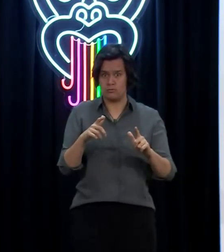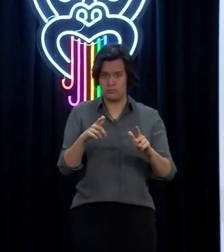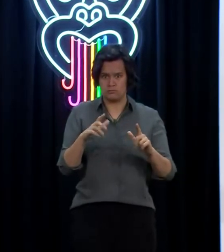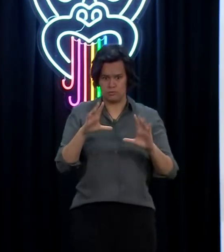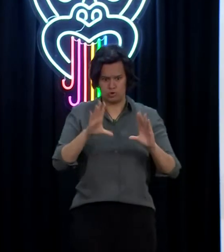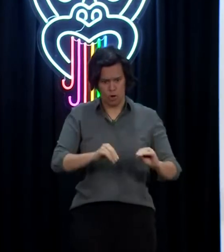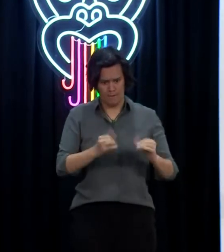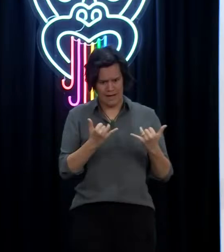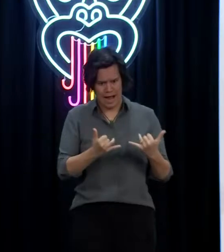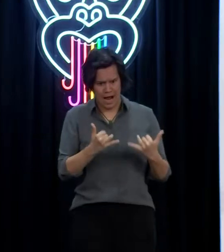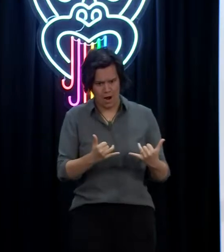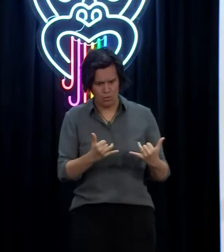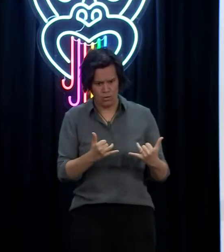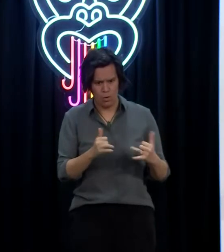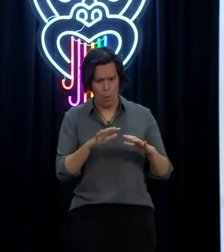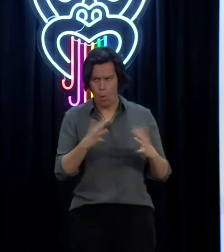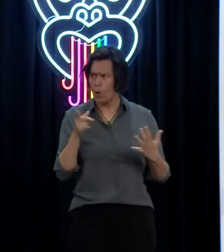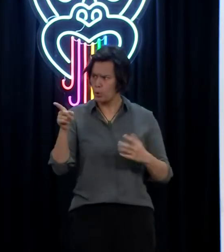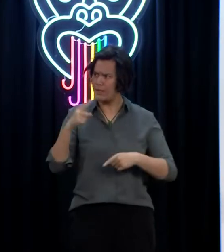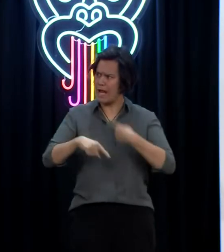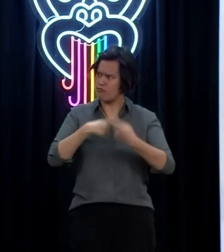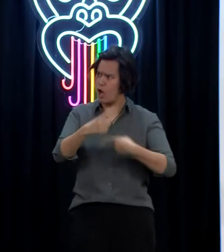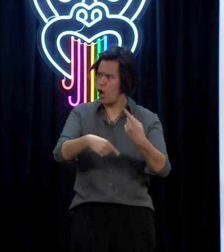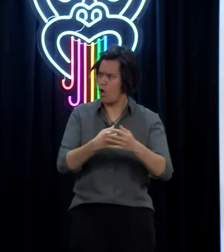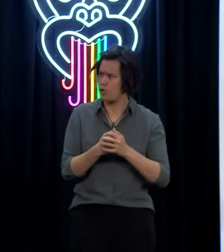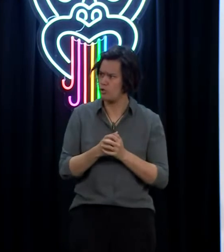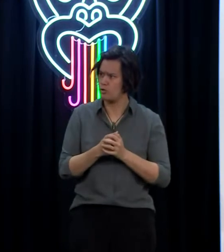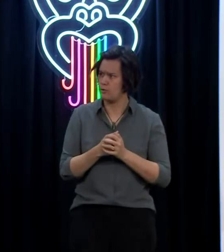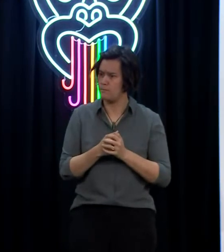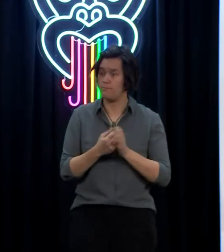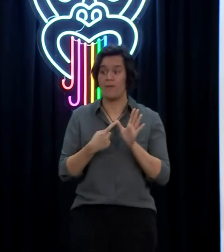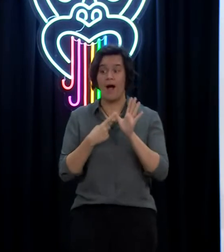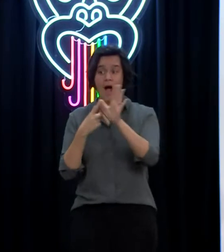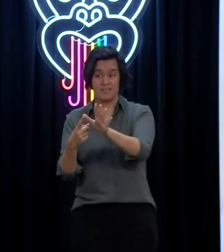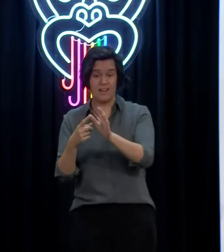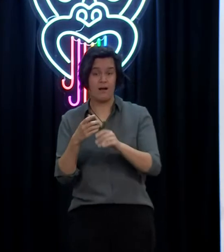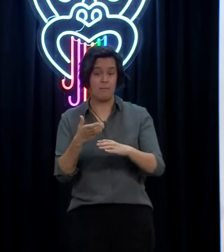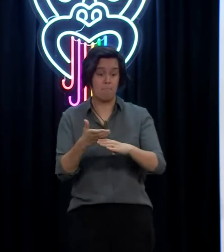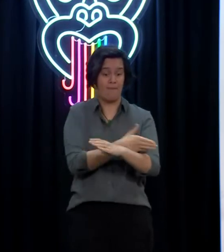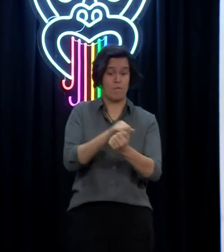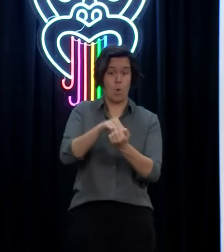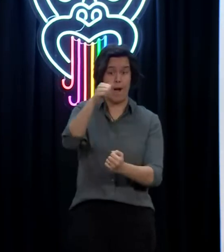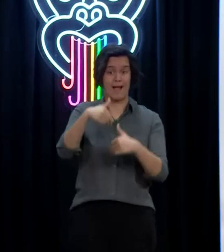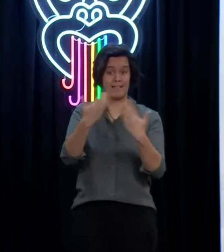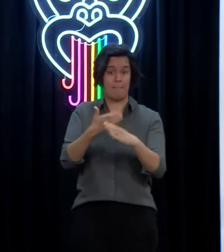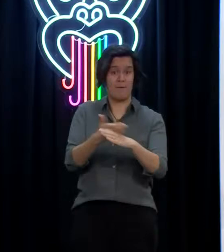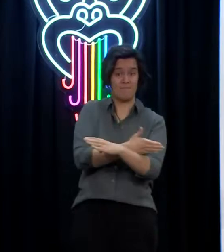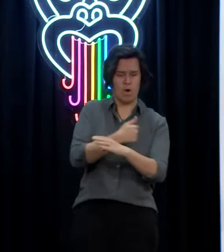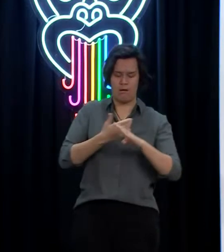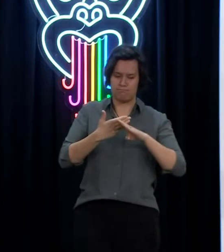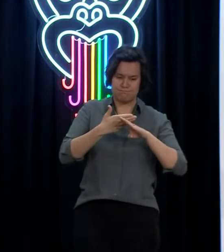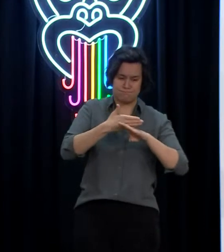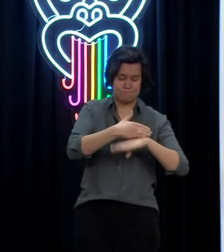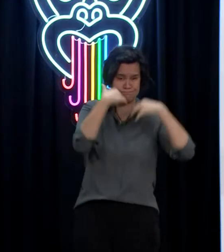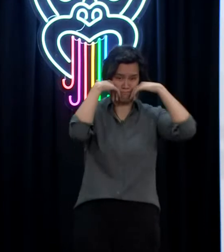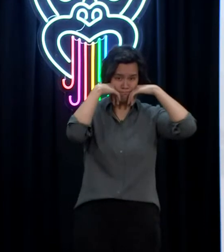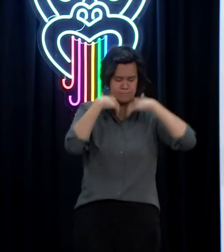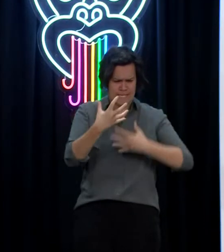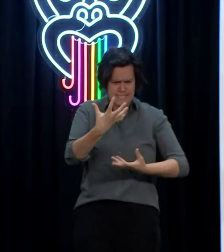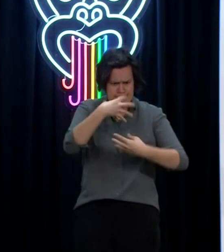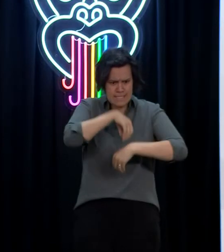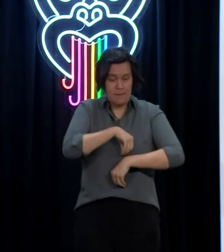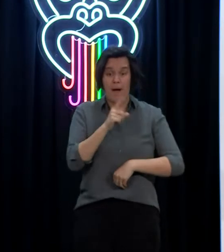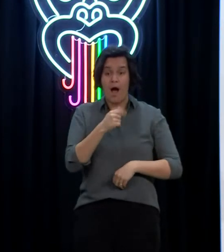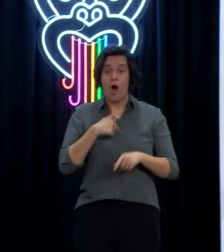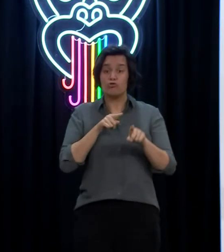because you had that to do at Waitangi? It would be fair to say that I put a lot of effort in leading into Waitangi Day, but I continue to try and use